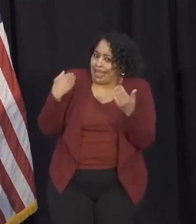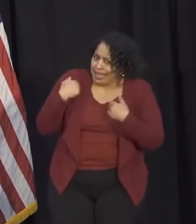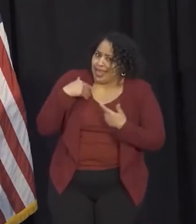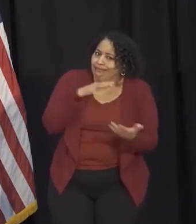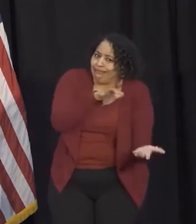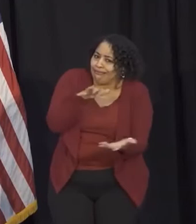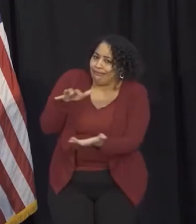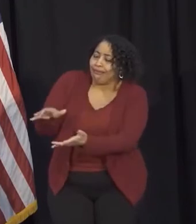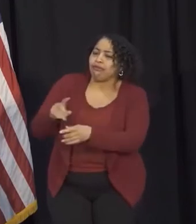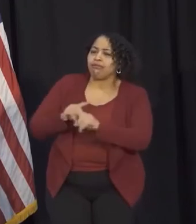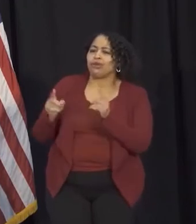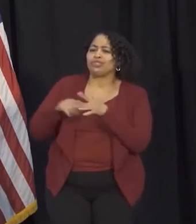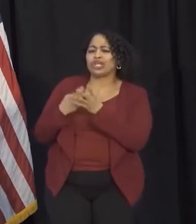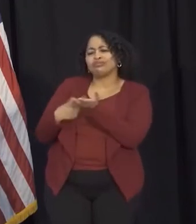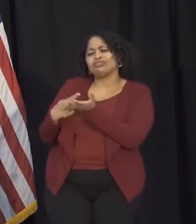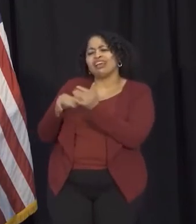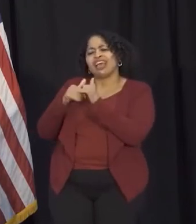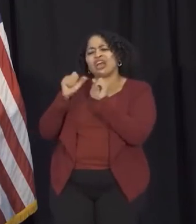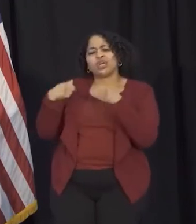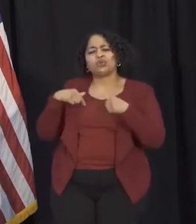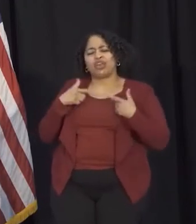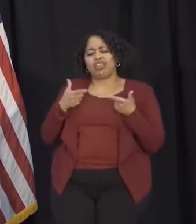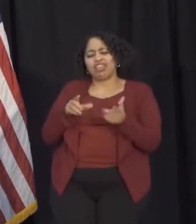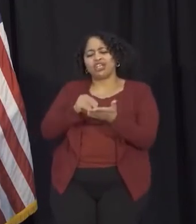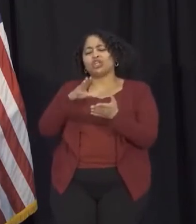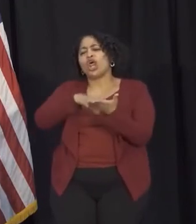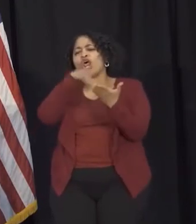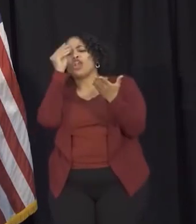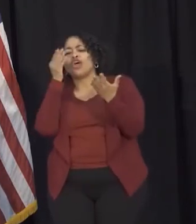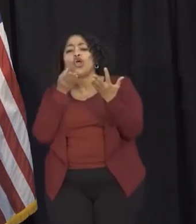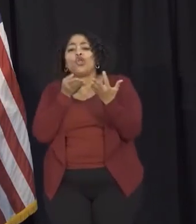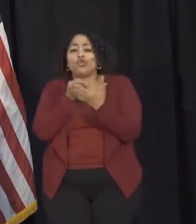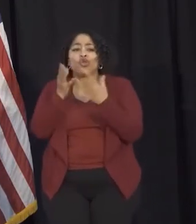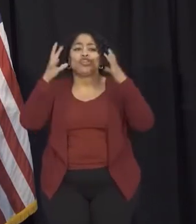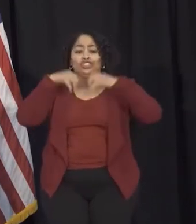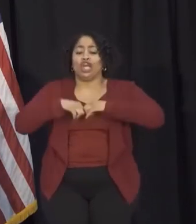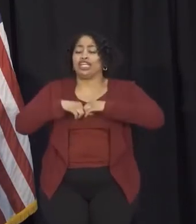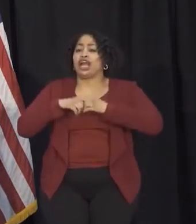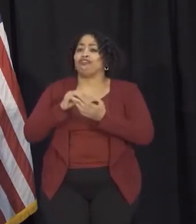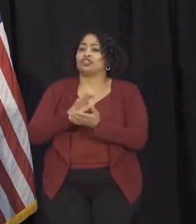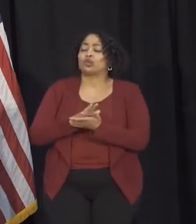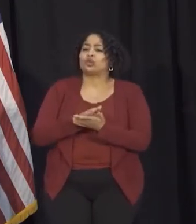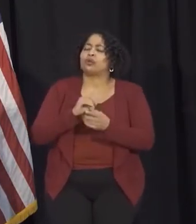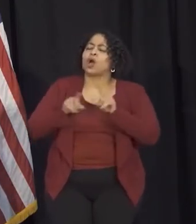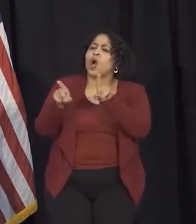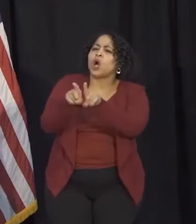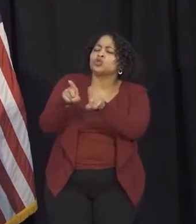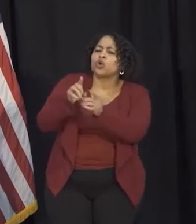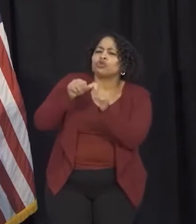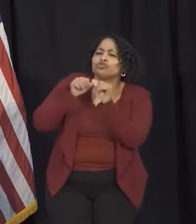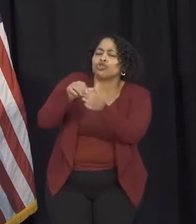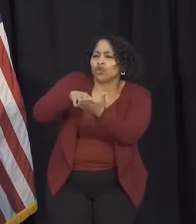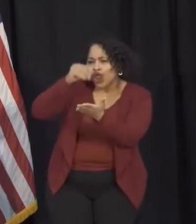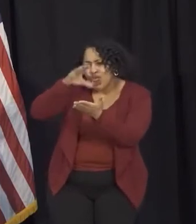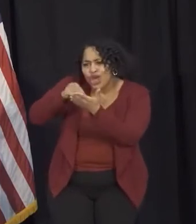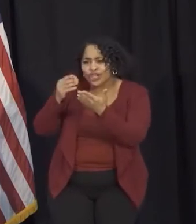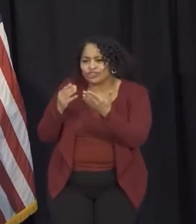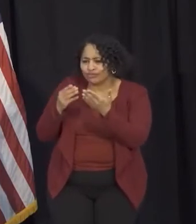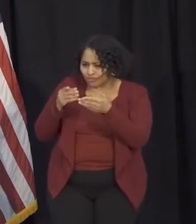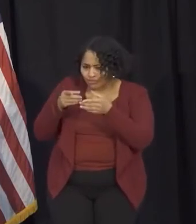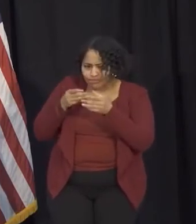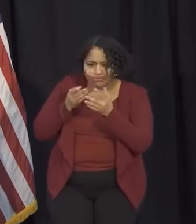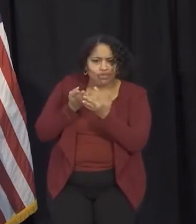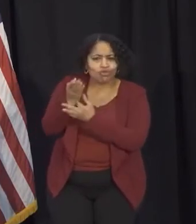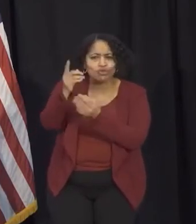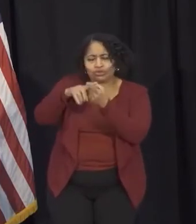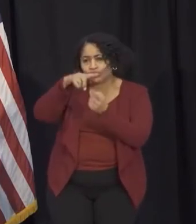of how can we allow students to not only to learn throughout this shutdown, but continue learning into the